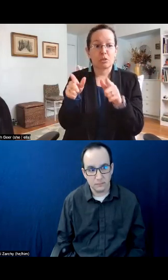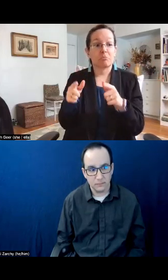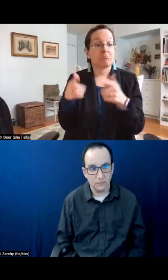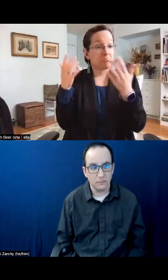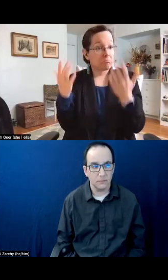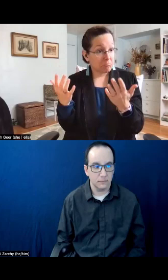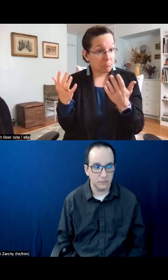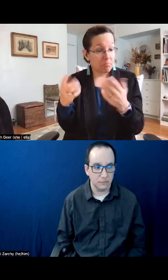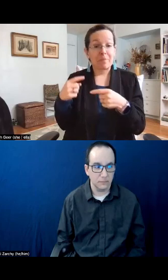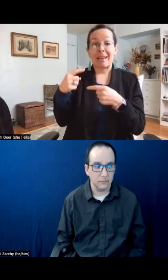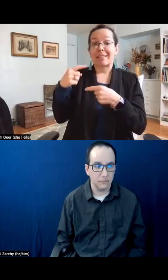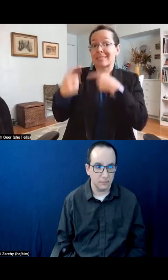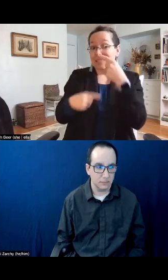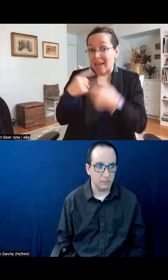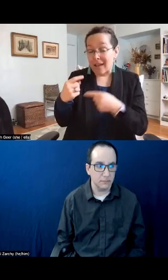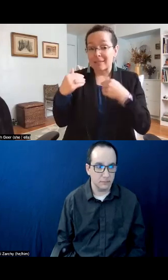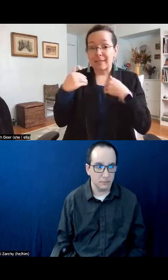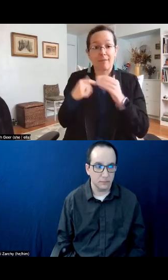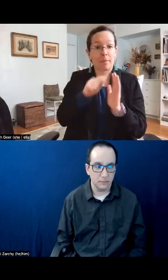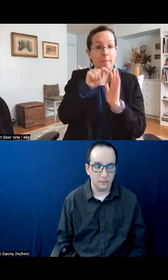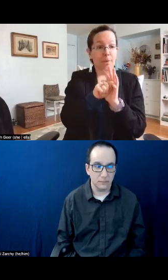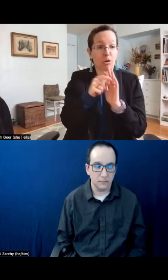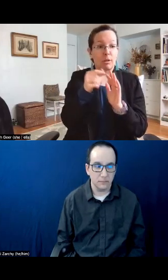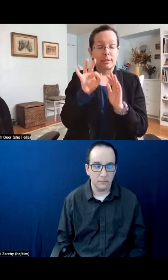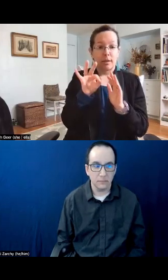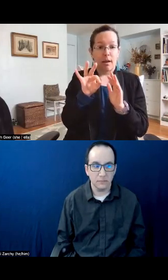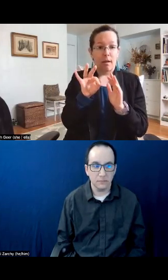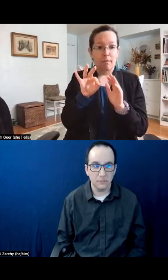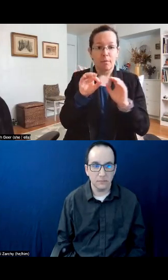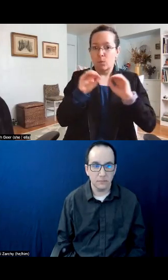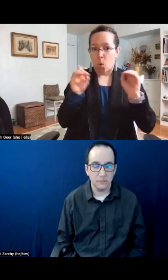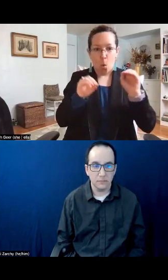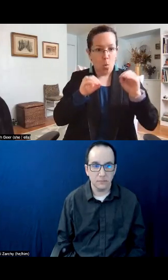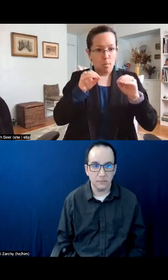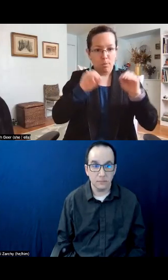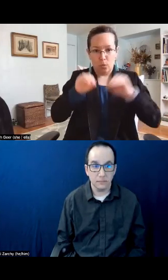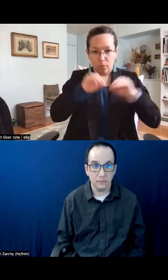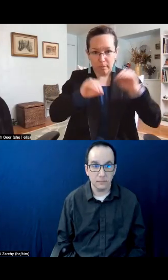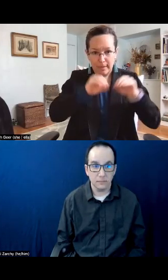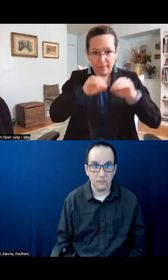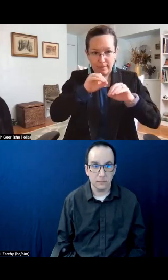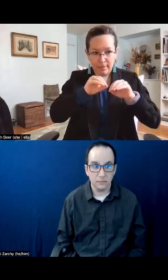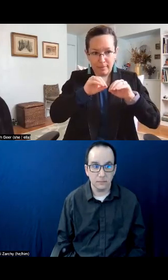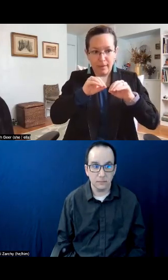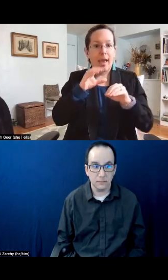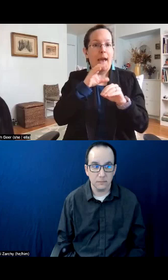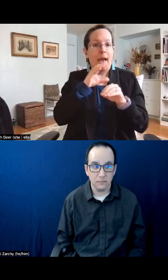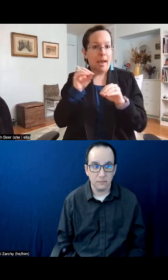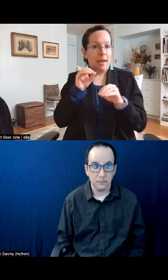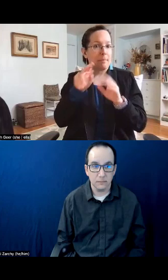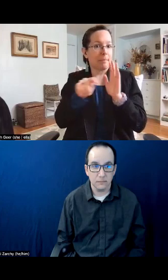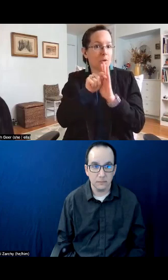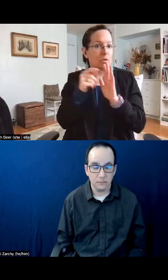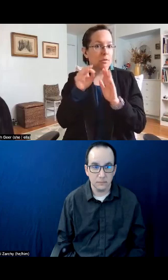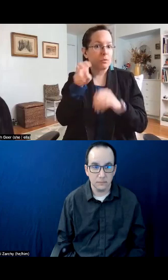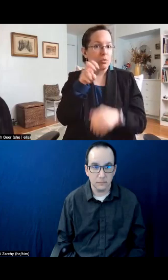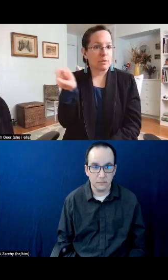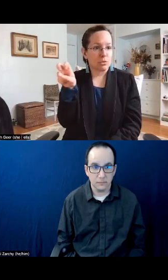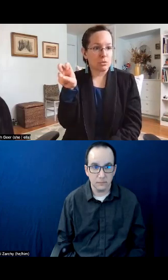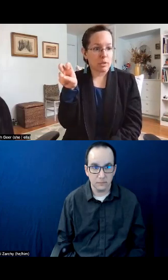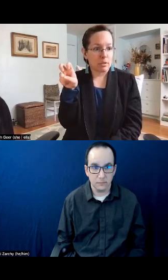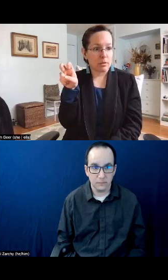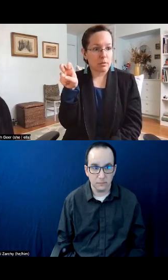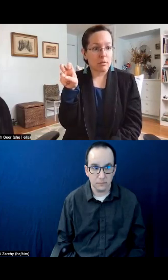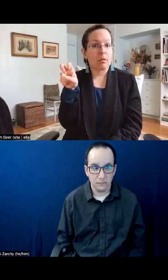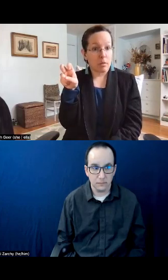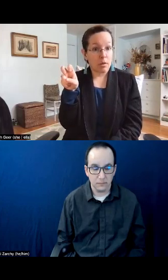here at sign languages to see what is the same and where it differs, is that signs themselves are characterized by periods of stasis, otherwise